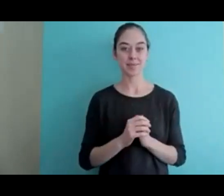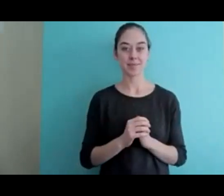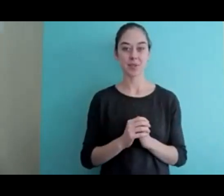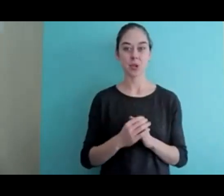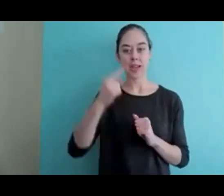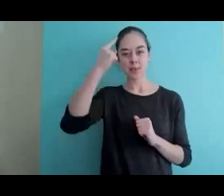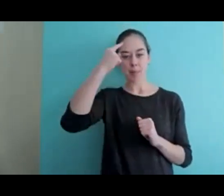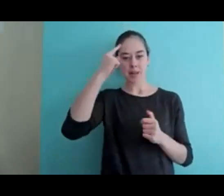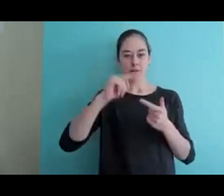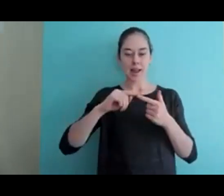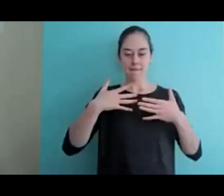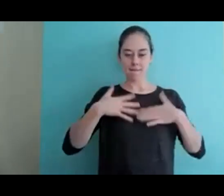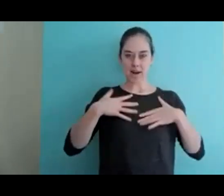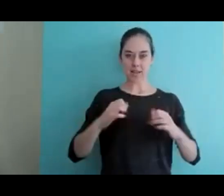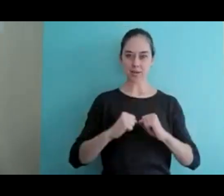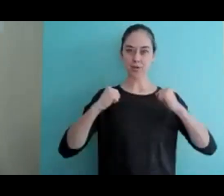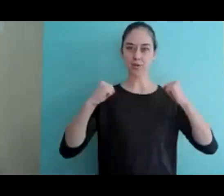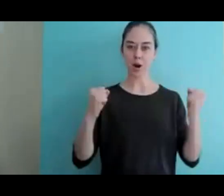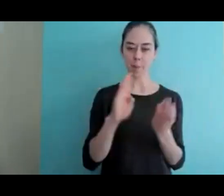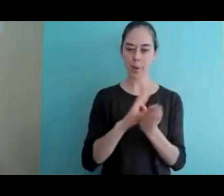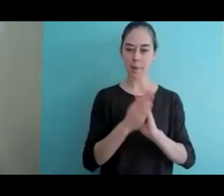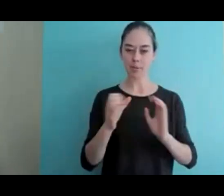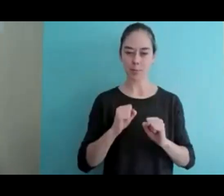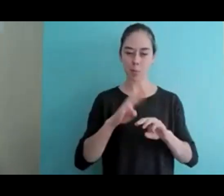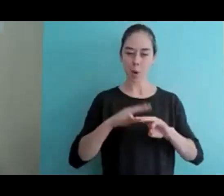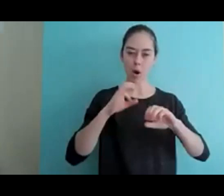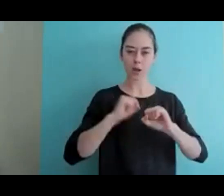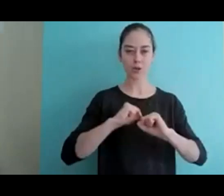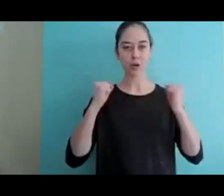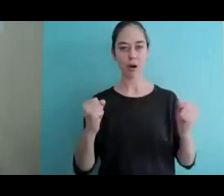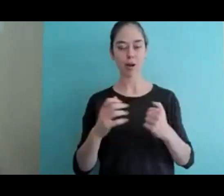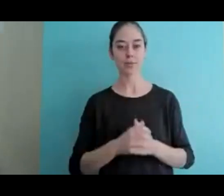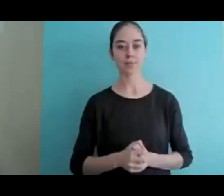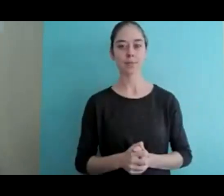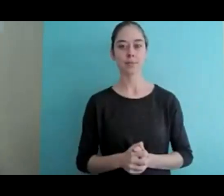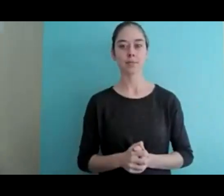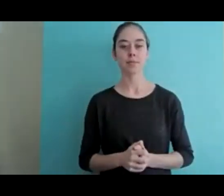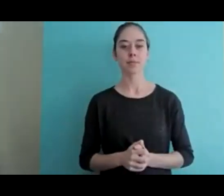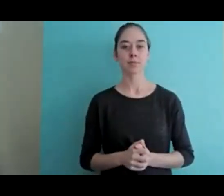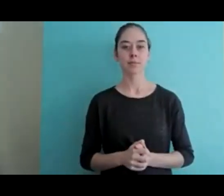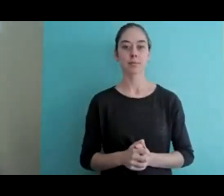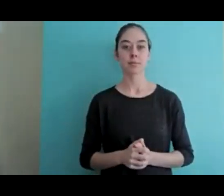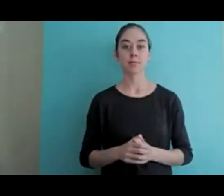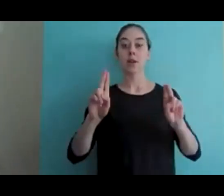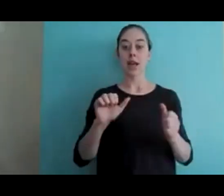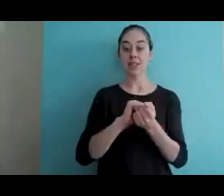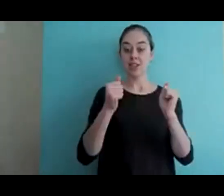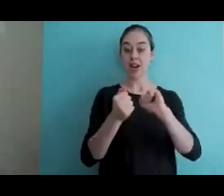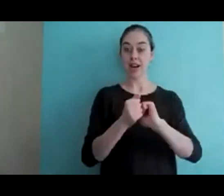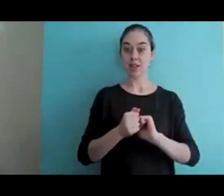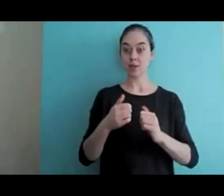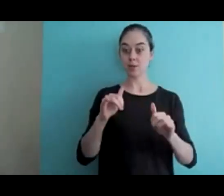physically strong. Yes. That's it. You can change direction anytime you